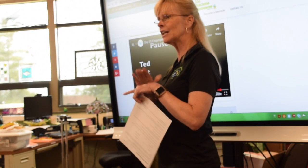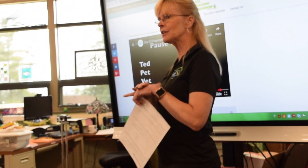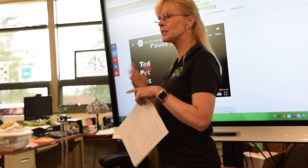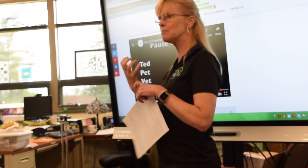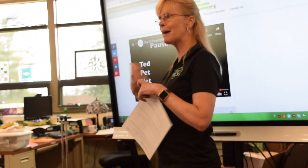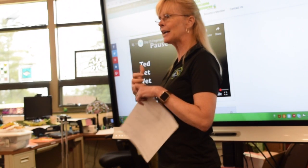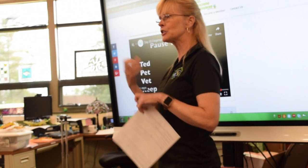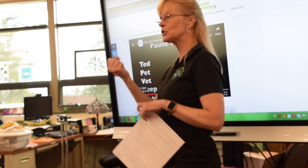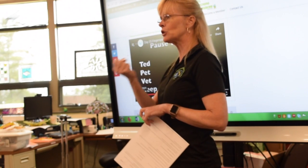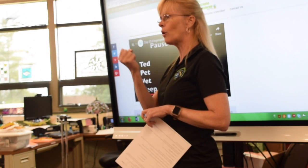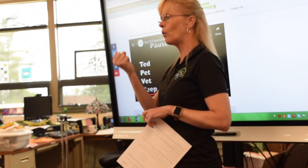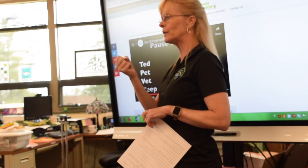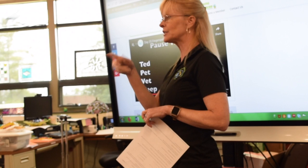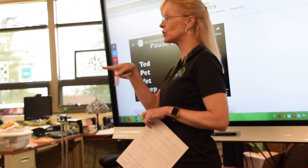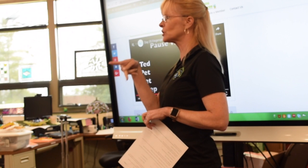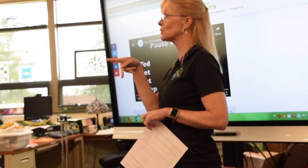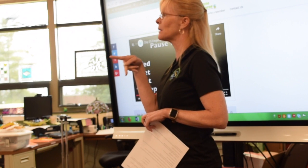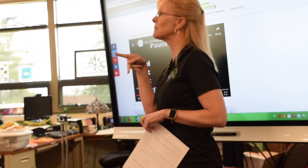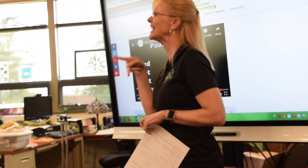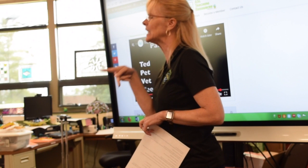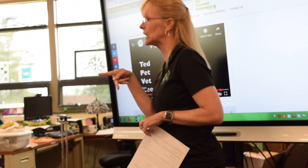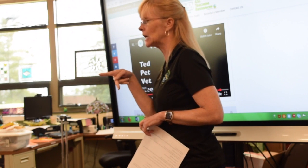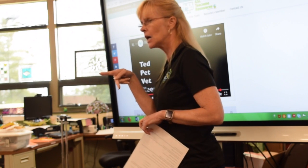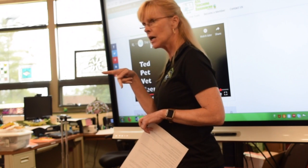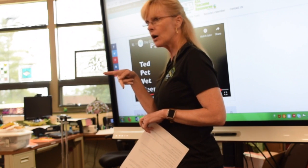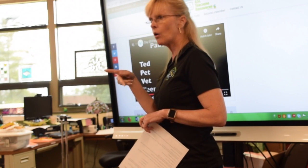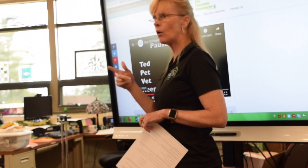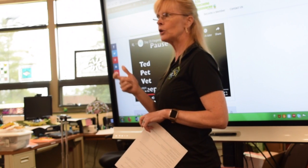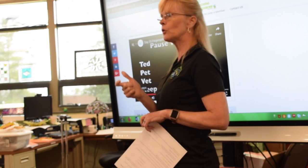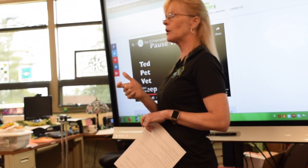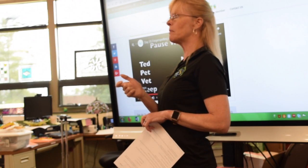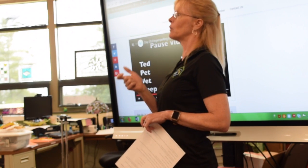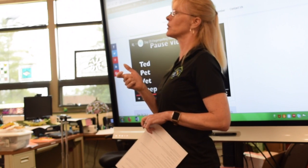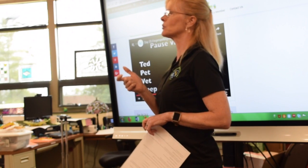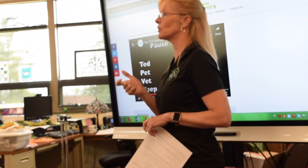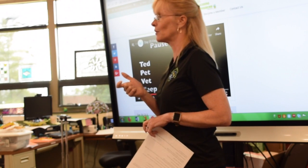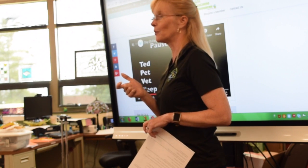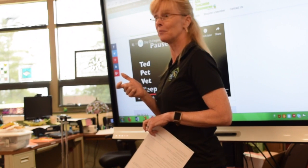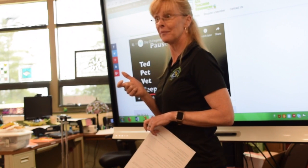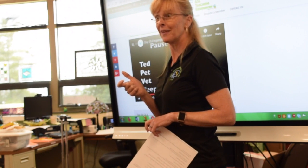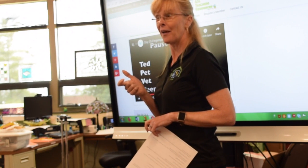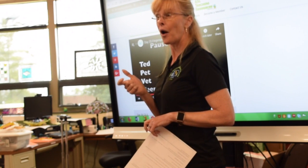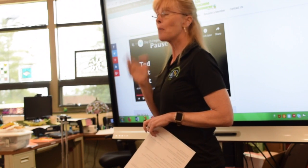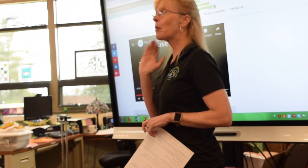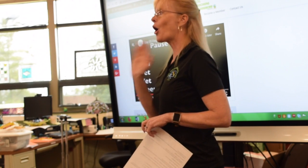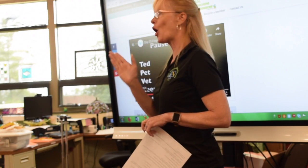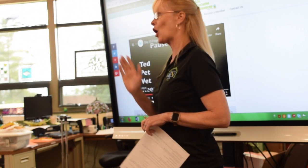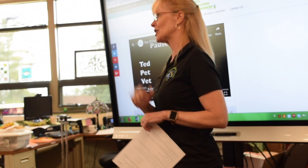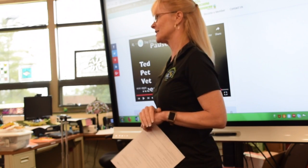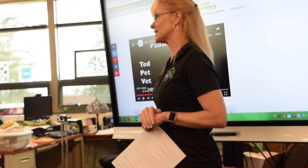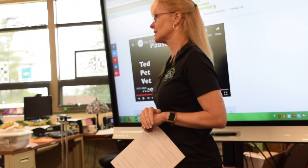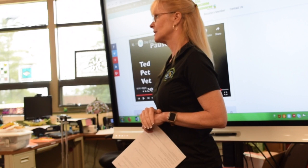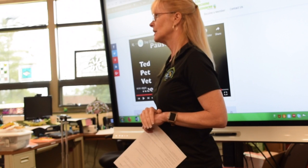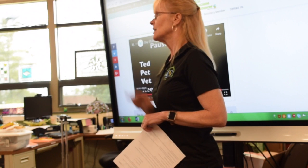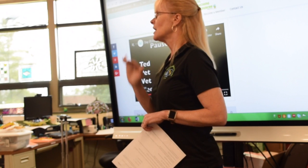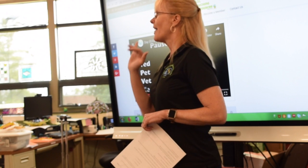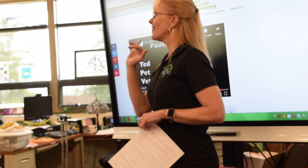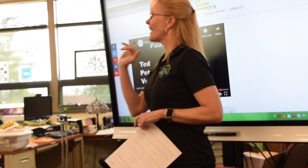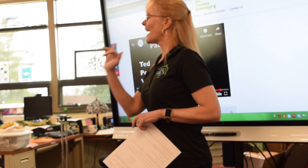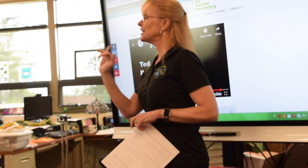English matches to hold that starts with a P on your remote control? Pause. Pause. That is